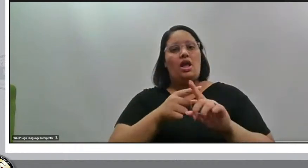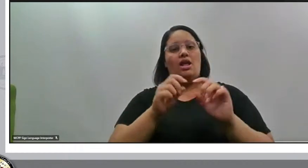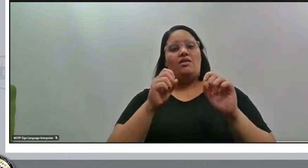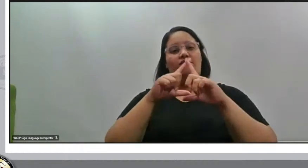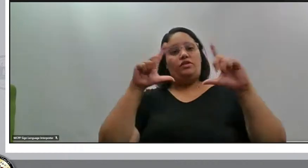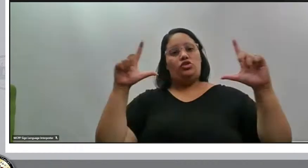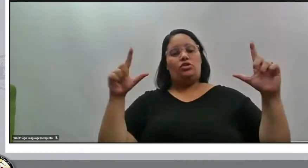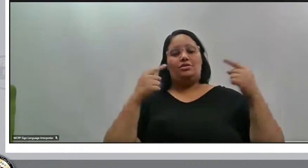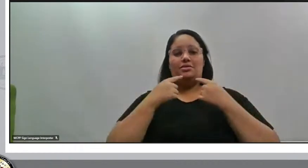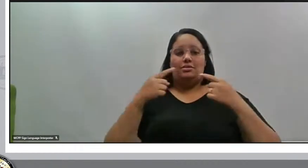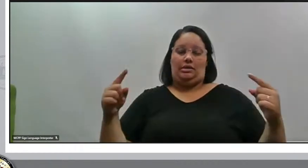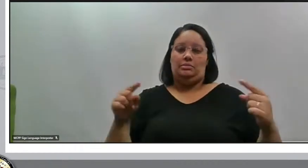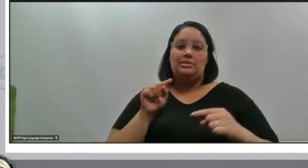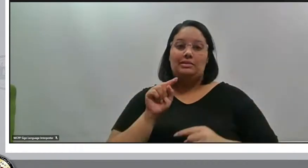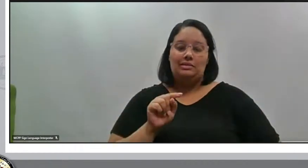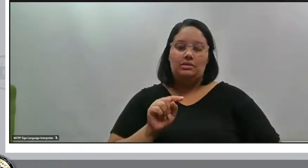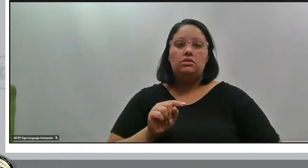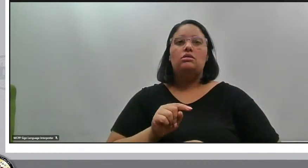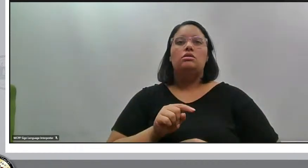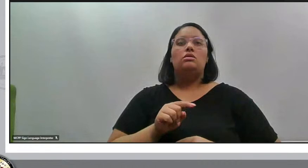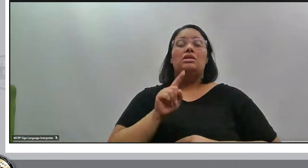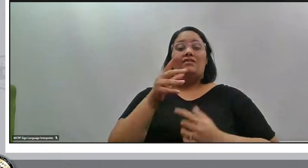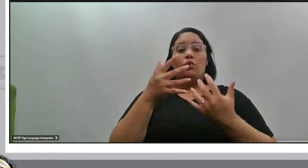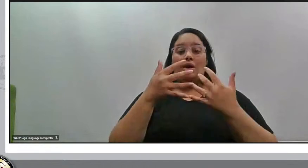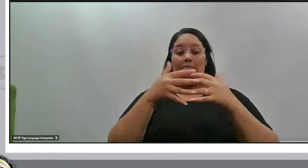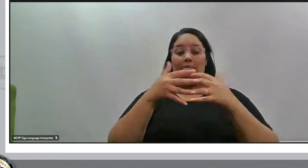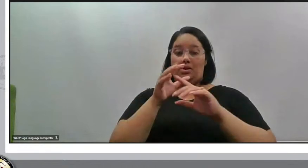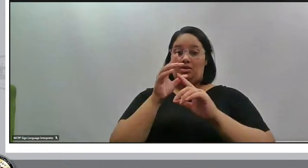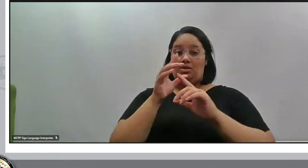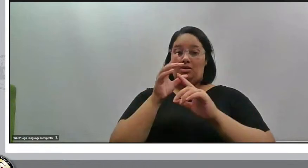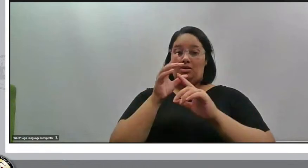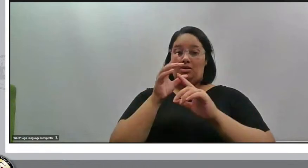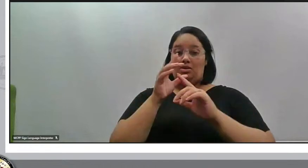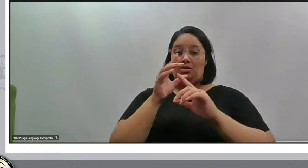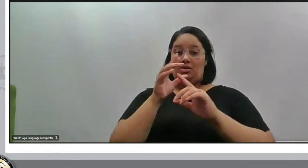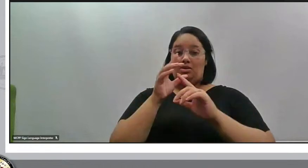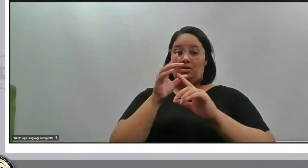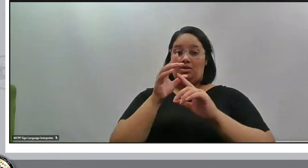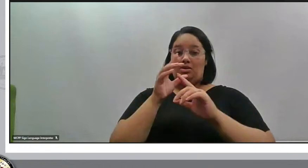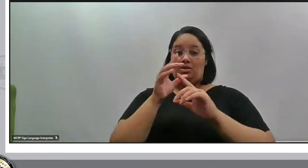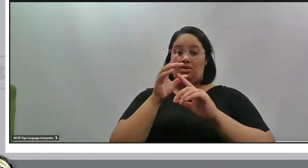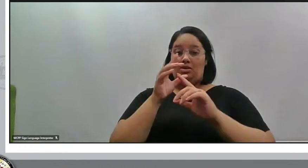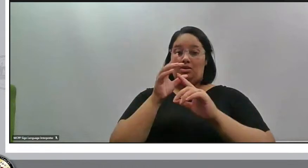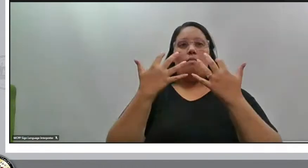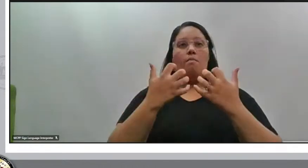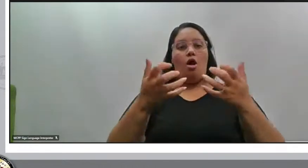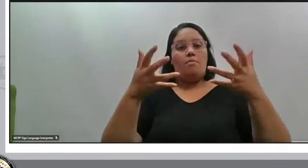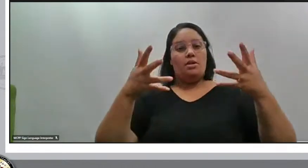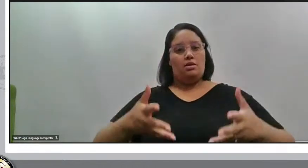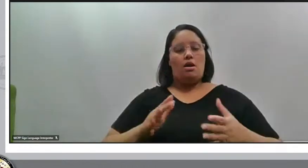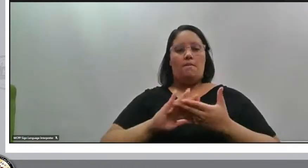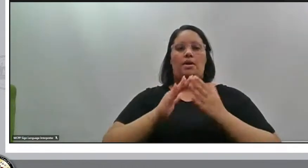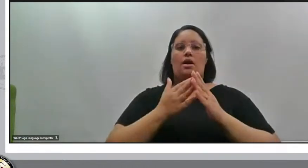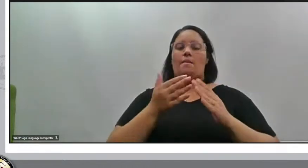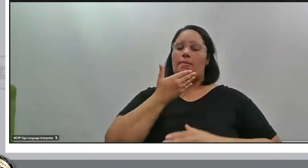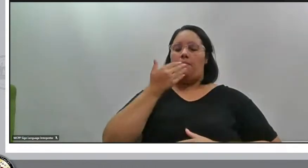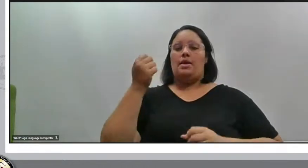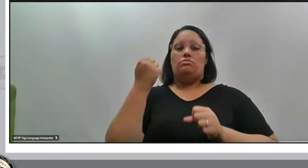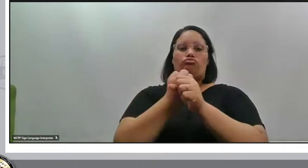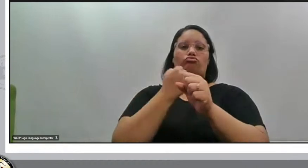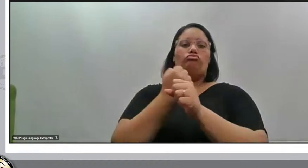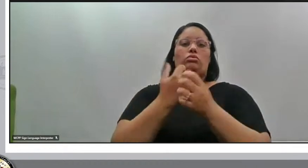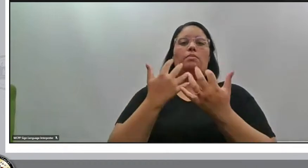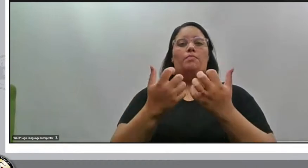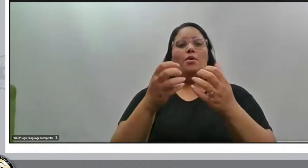statement, and if implemented correctly, it will set the tone for this parliament to become the best functional parliament in the whole of South